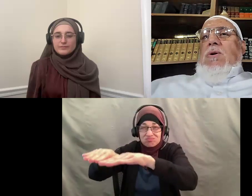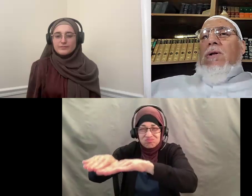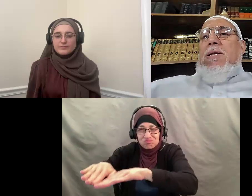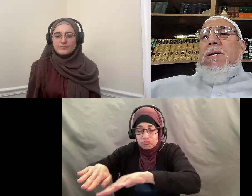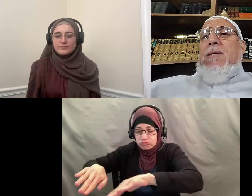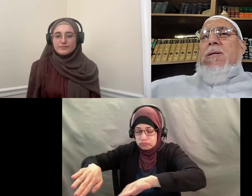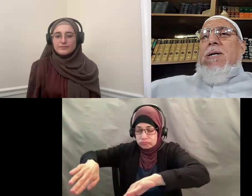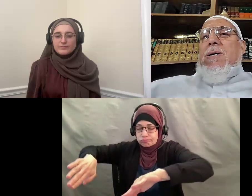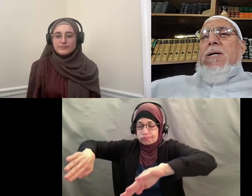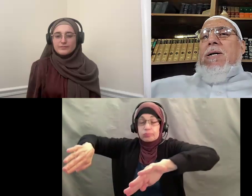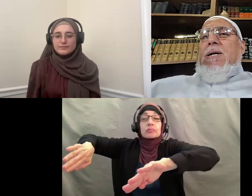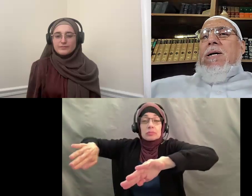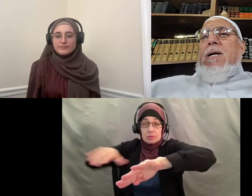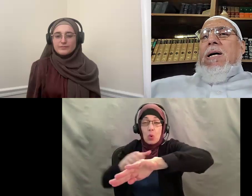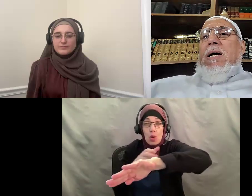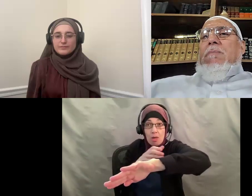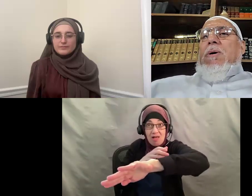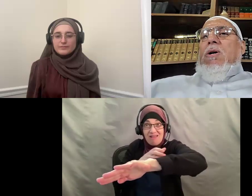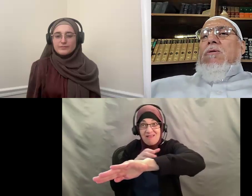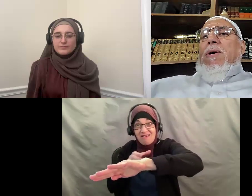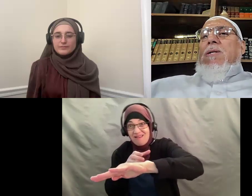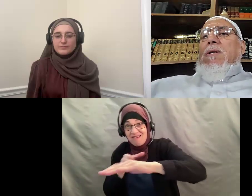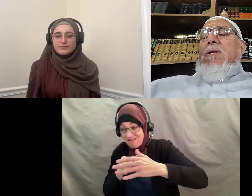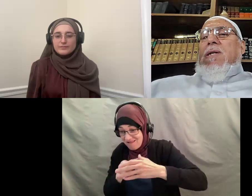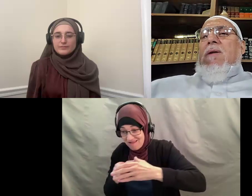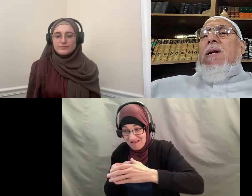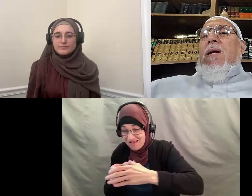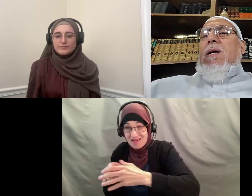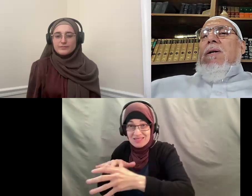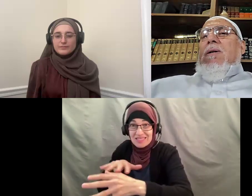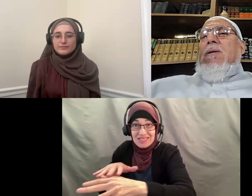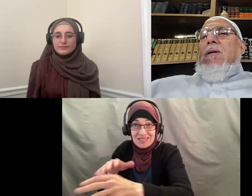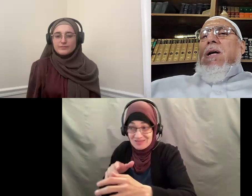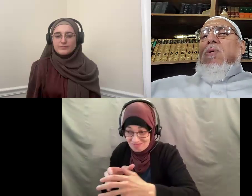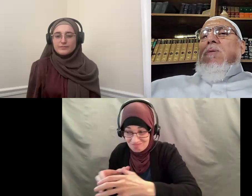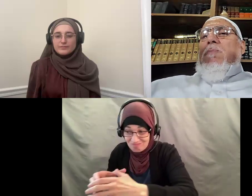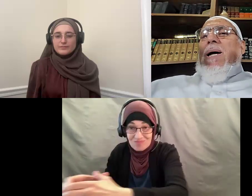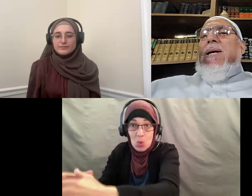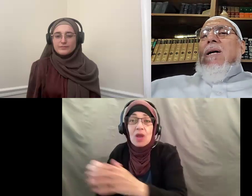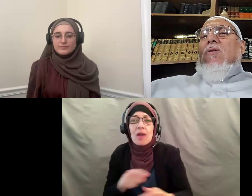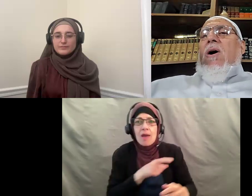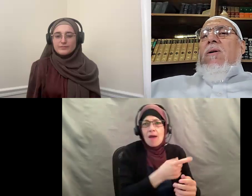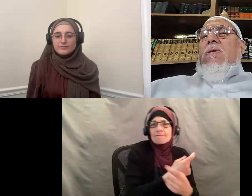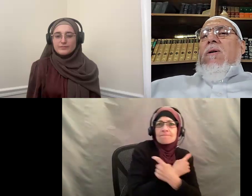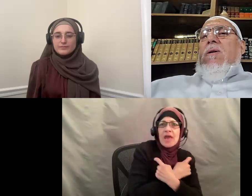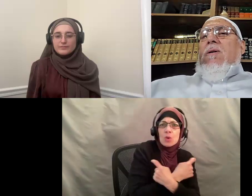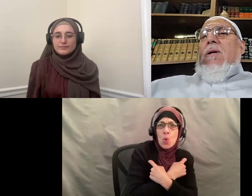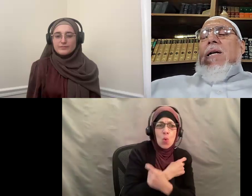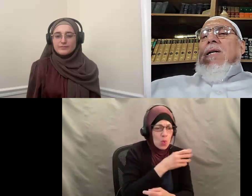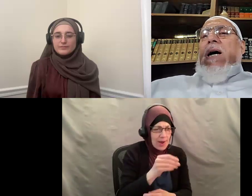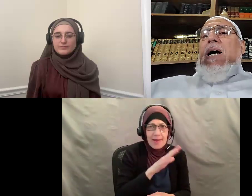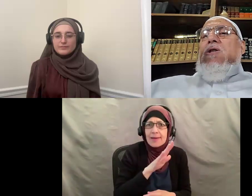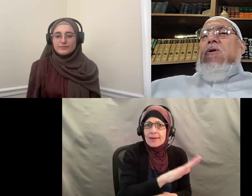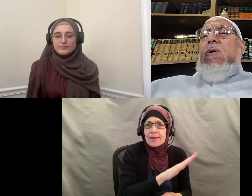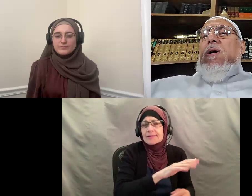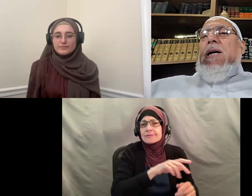Pharaoh looked at this, and because of his tyranny, he was blind at heart, and